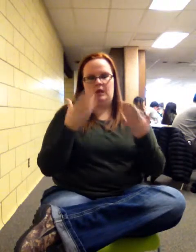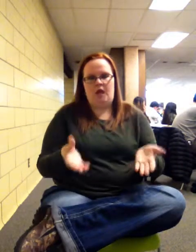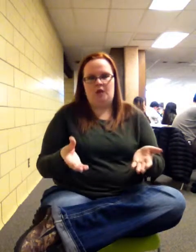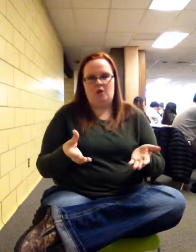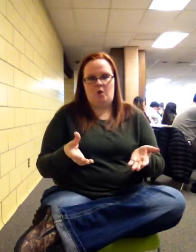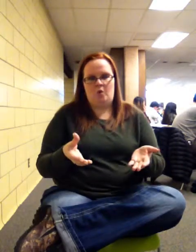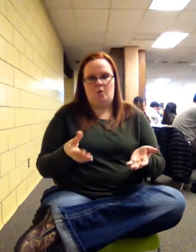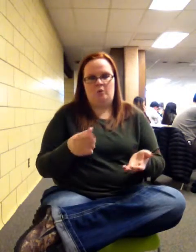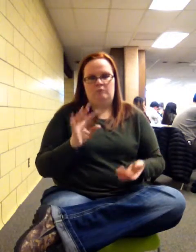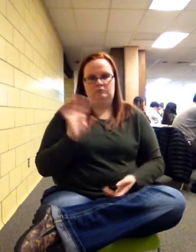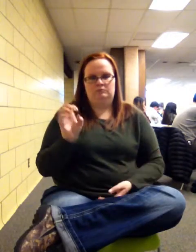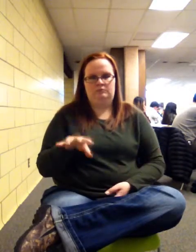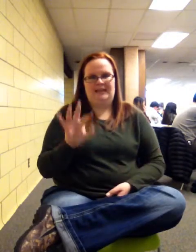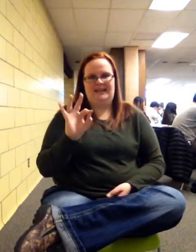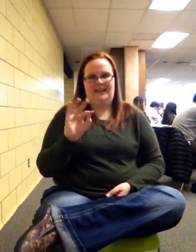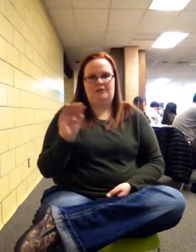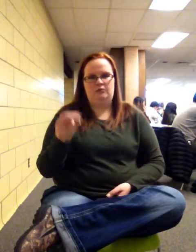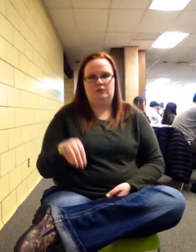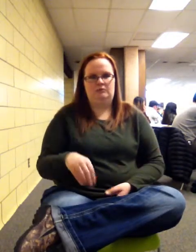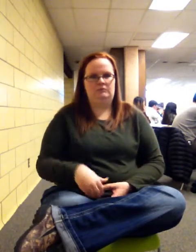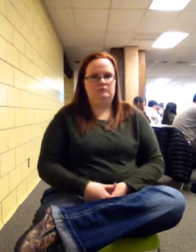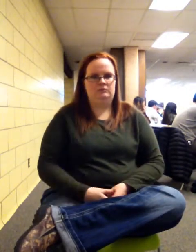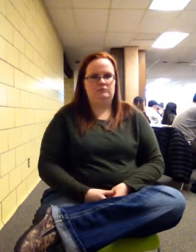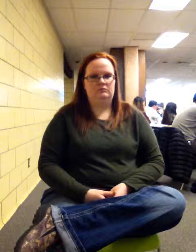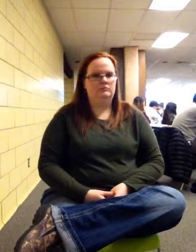being 9%.